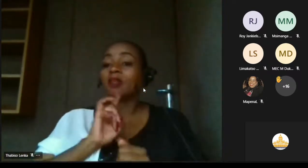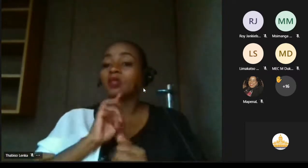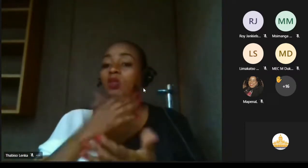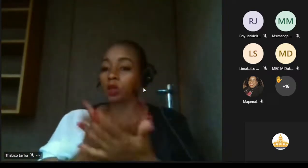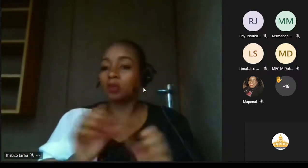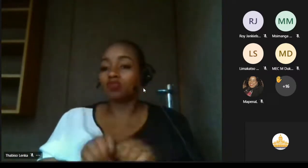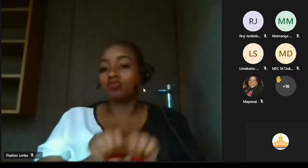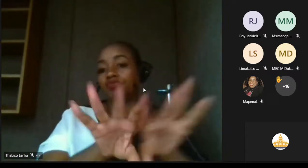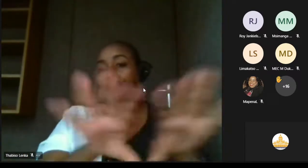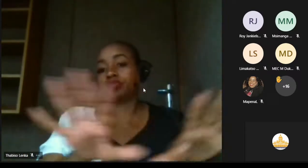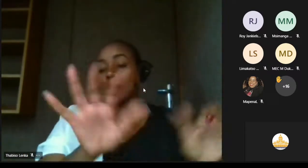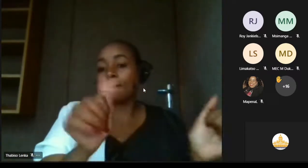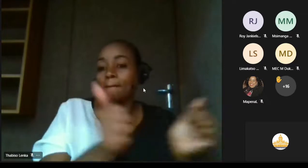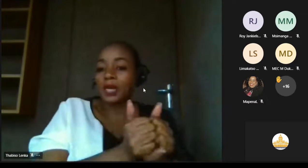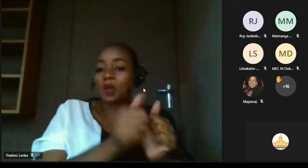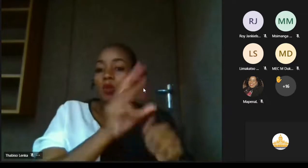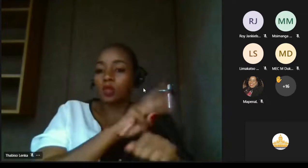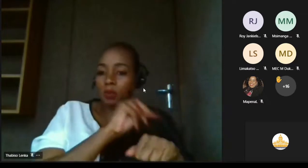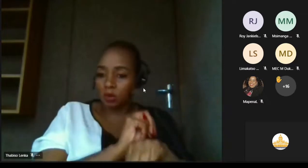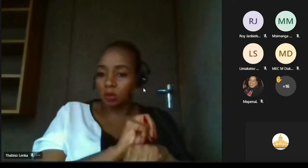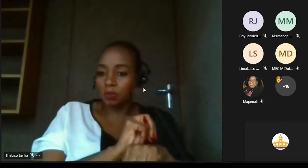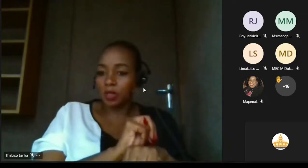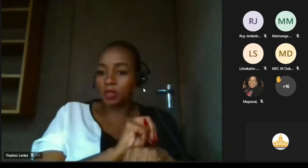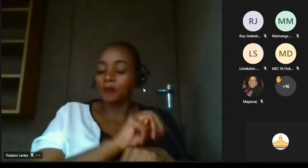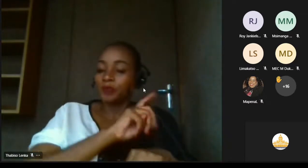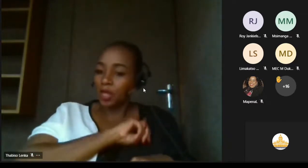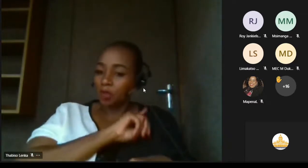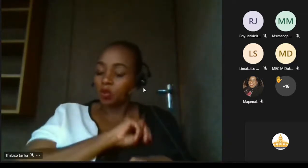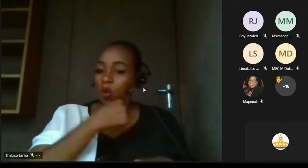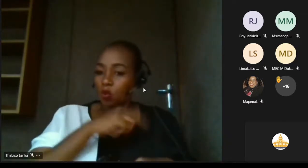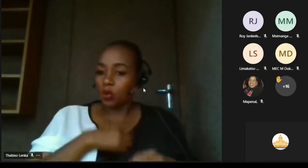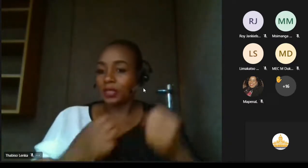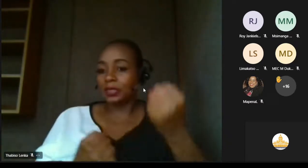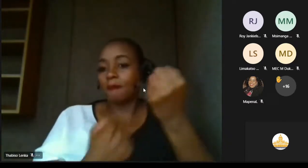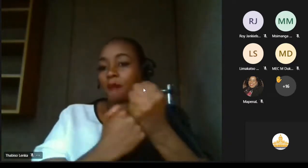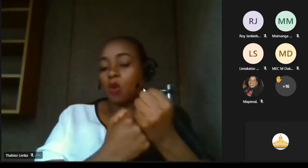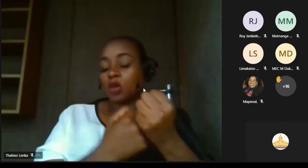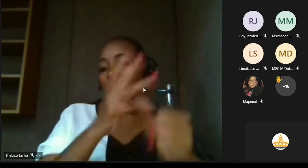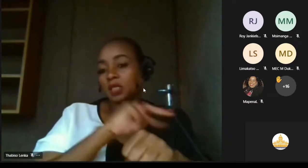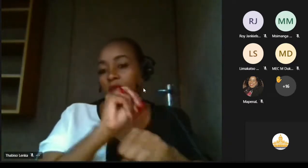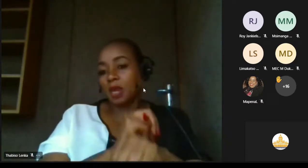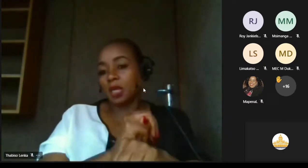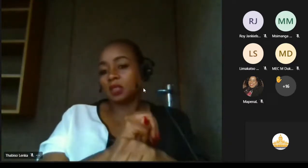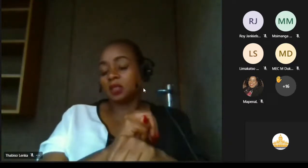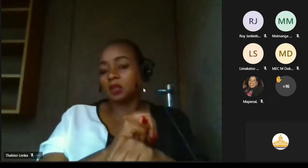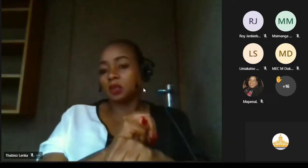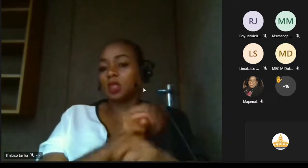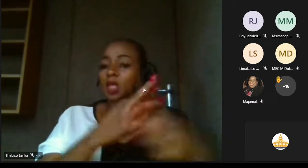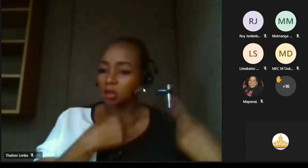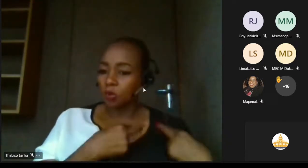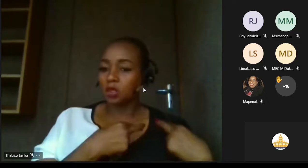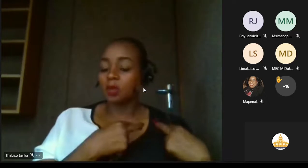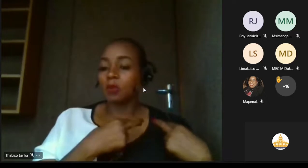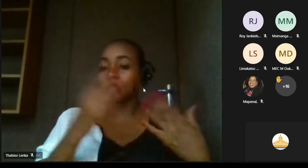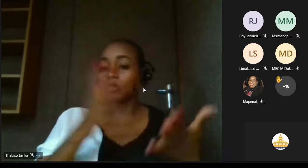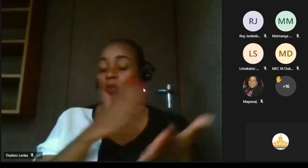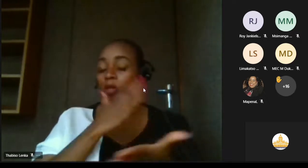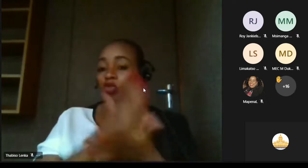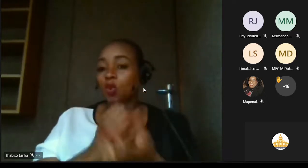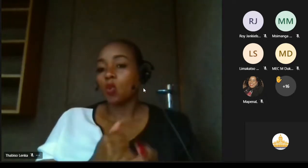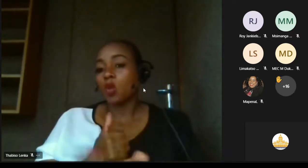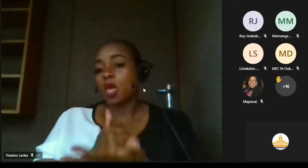le bomasepala ba rona gobane ke yona tshehetso eo lefapha la rona la human settlement le etsang ho thusa baahi ba